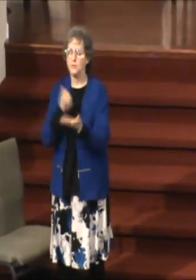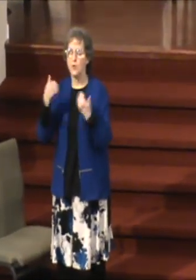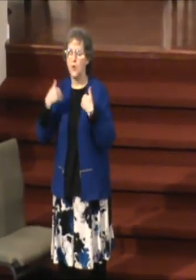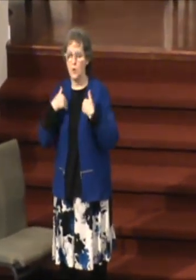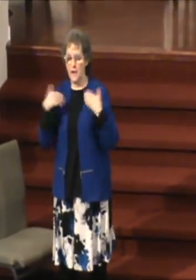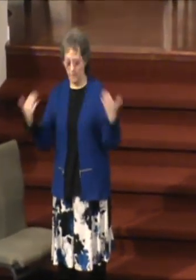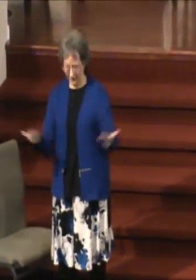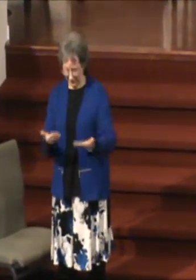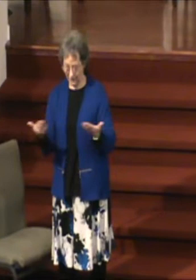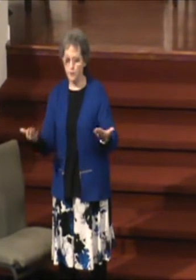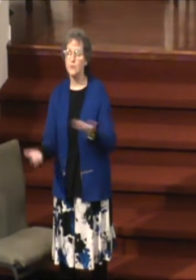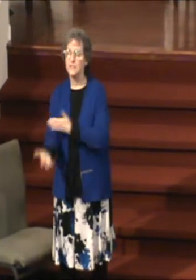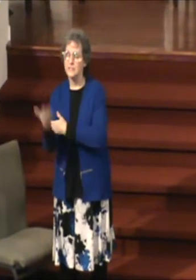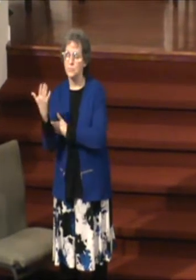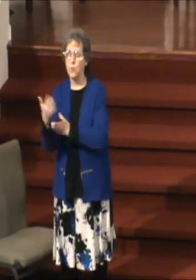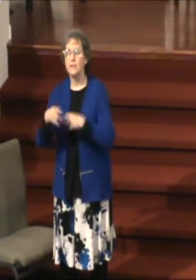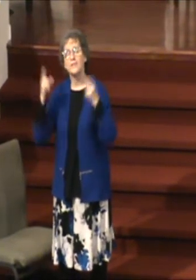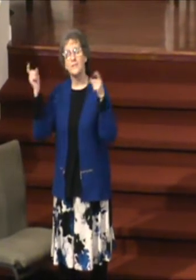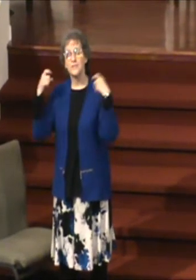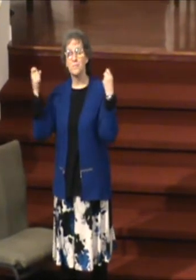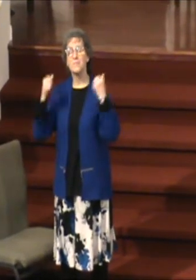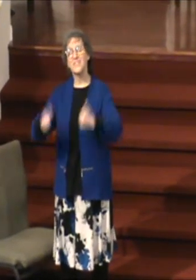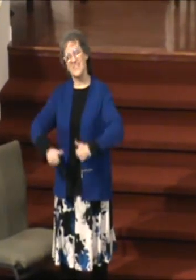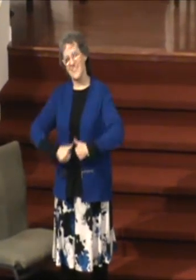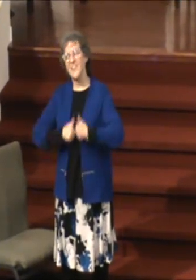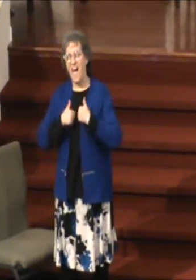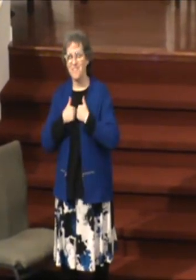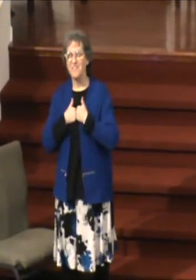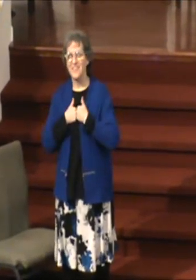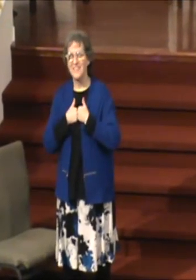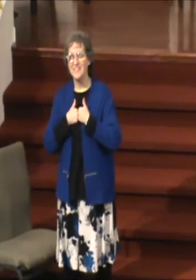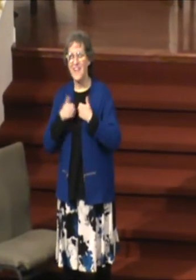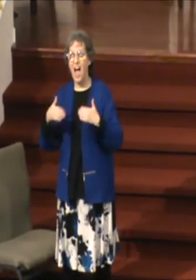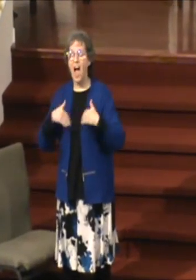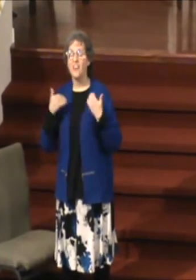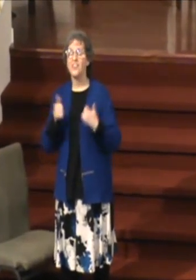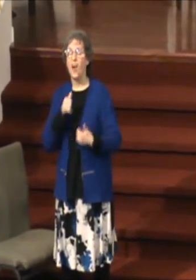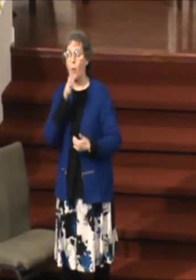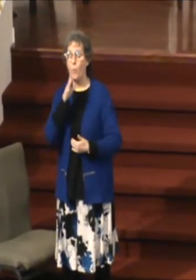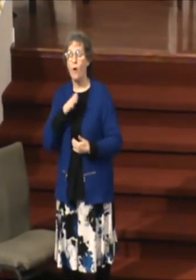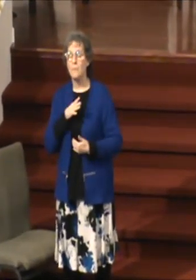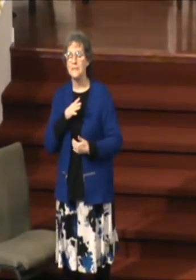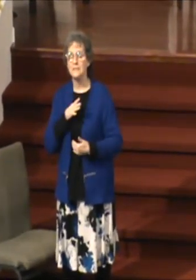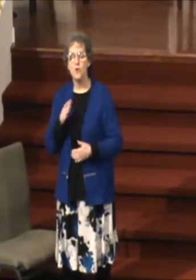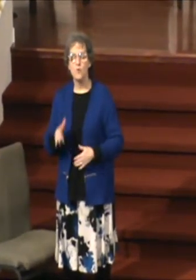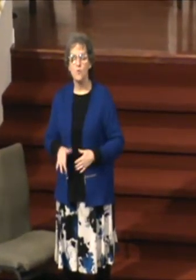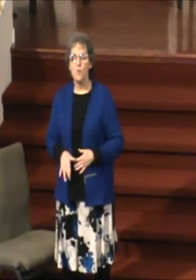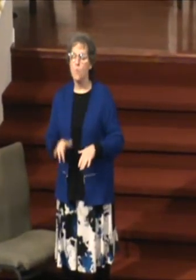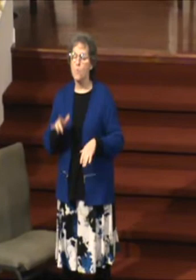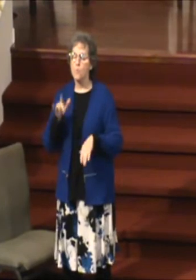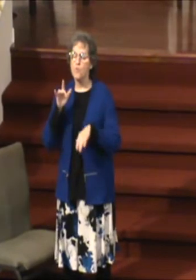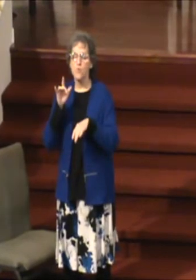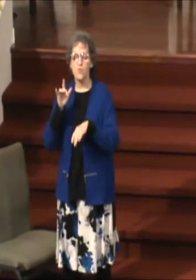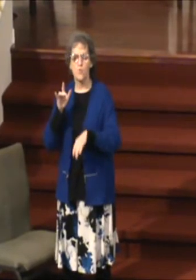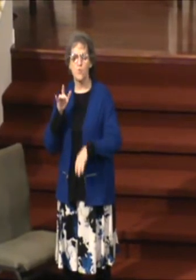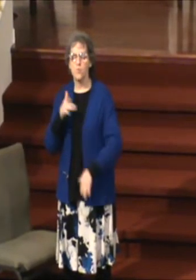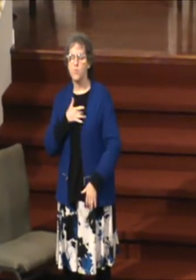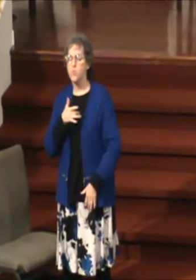here to celebrate the life of a young lady who has touched each one of us who are here in attendance this